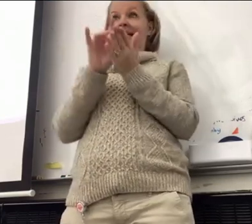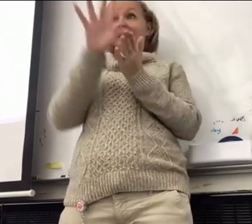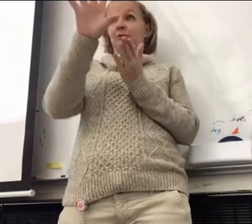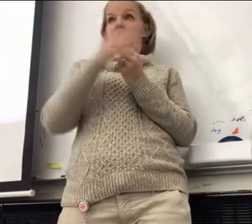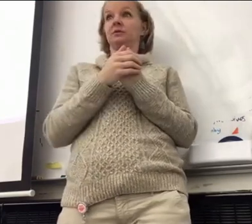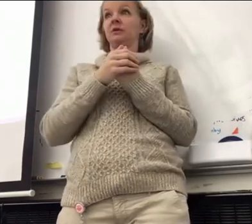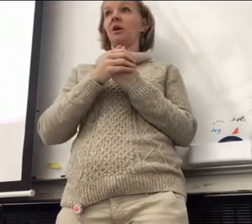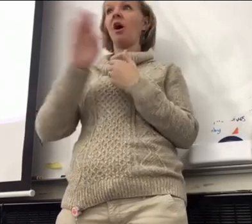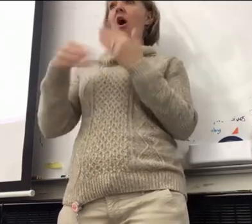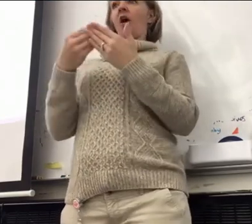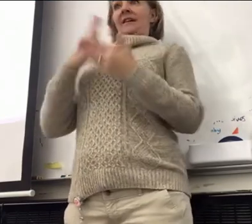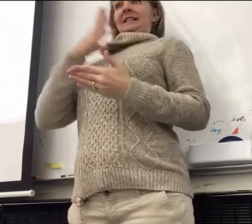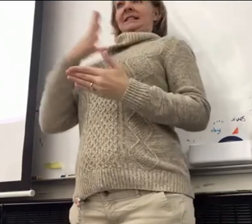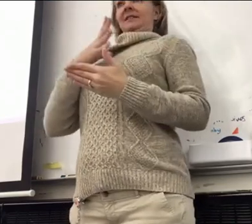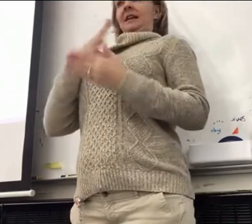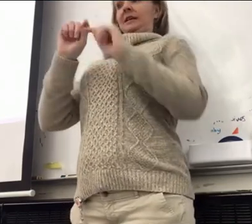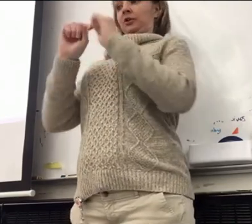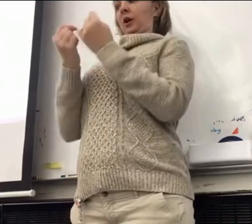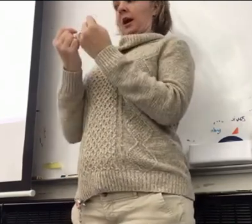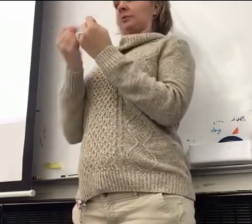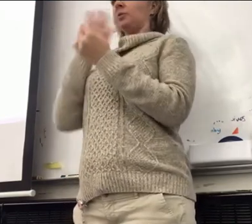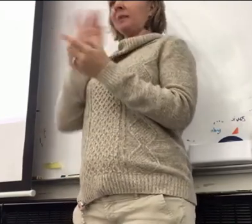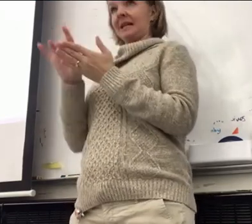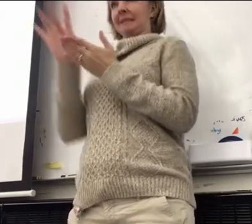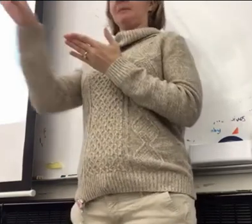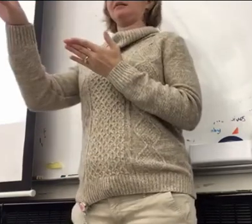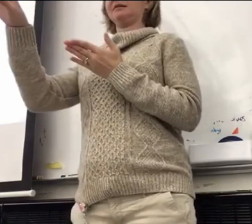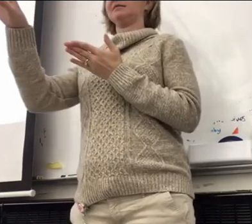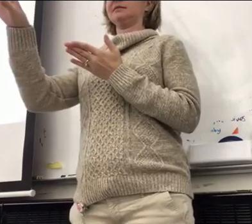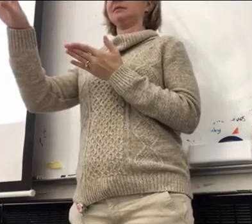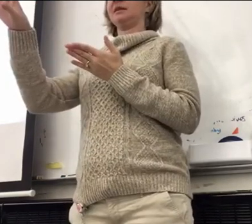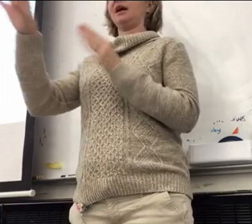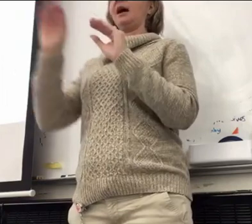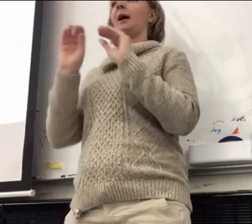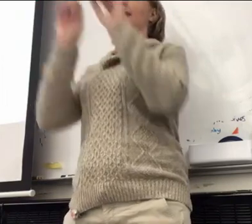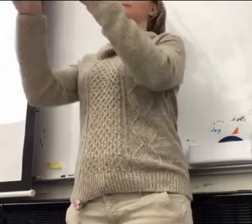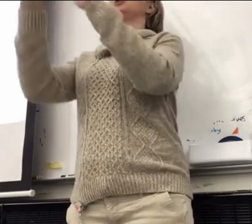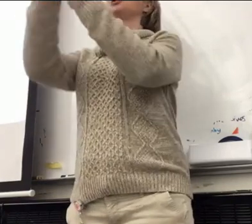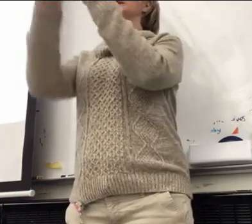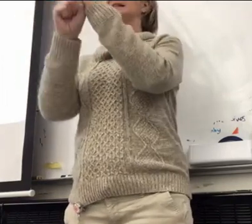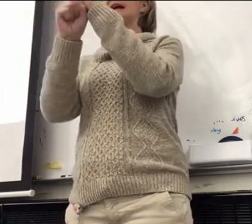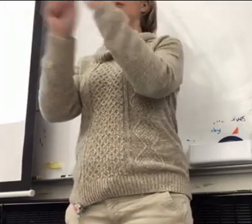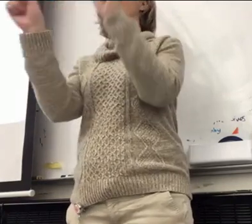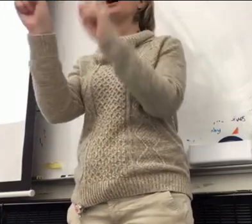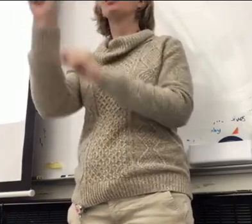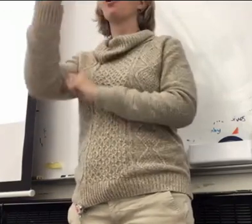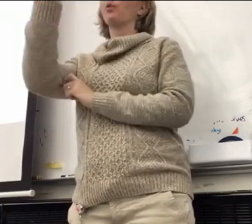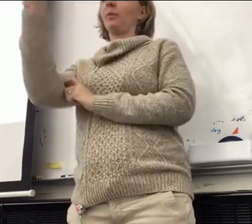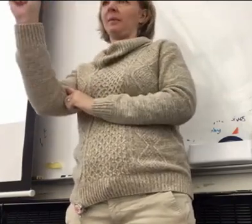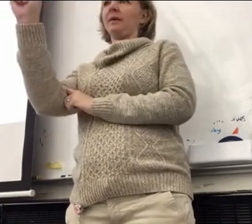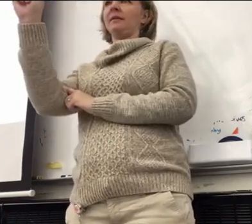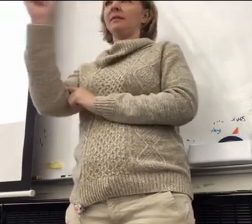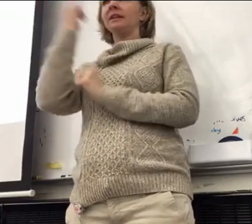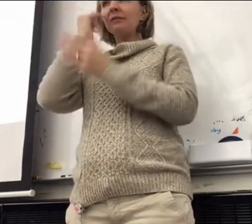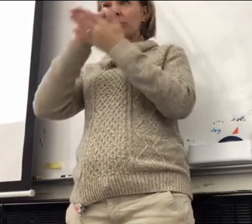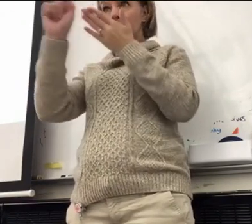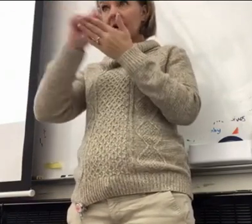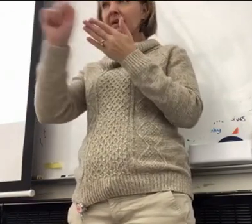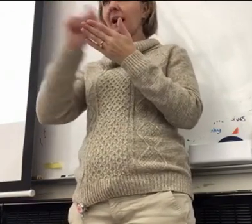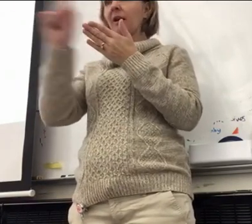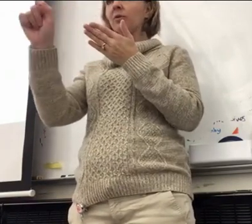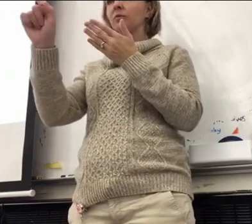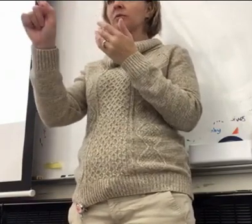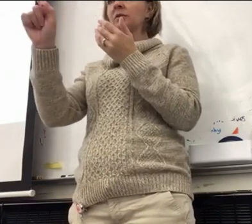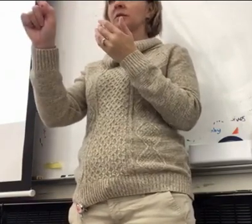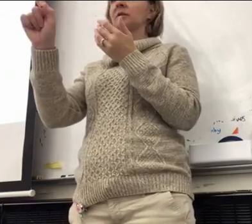the civilized tribes throughout the area are going to be expelled and put into a state called Oklahoma. And if you will write next to the Indian